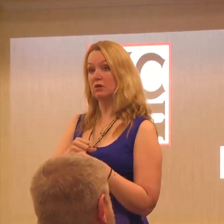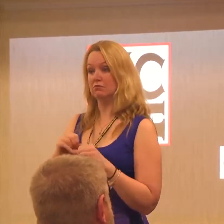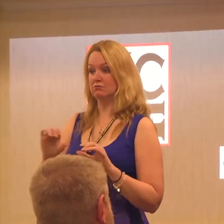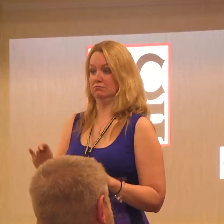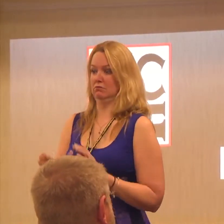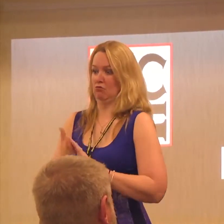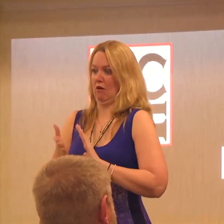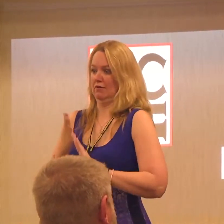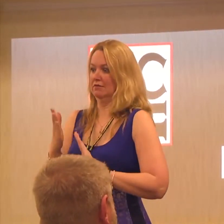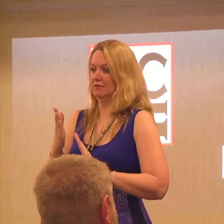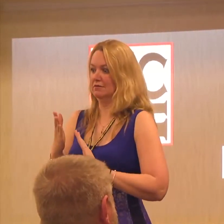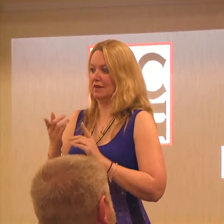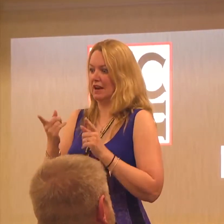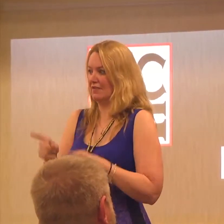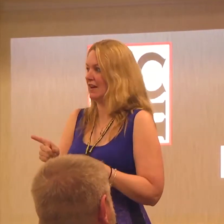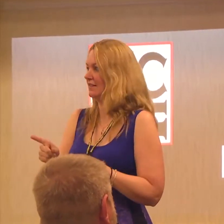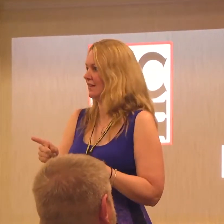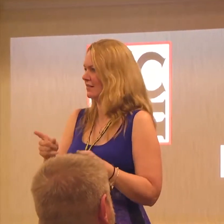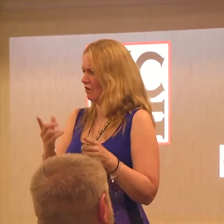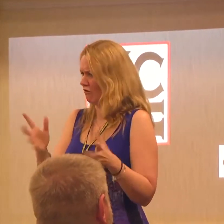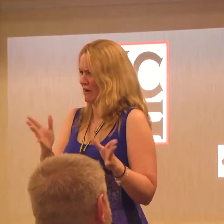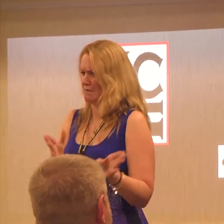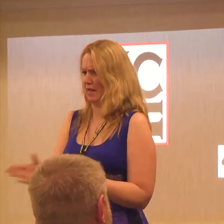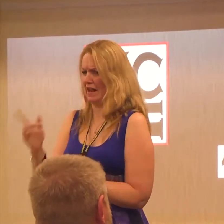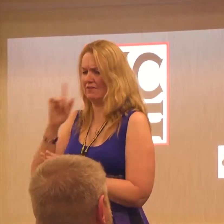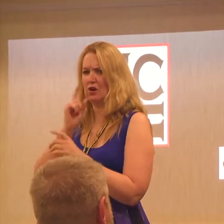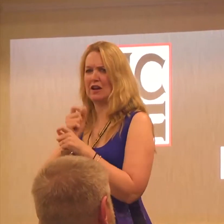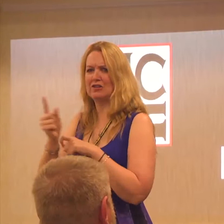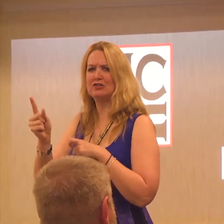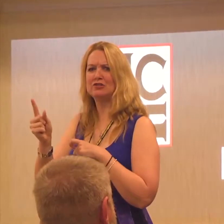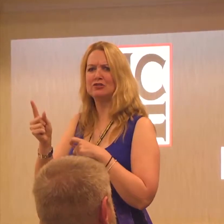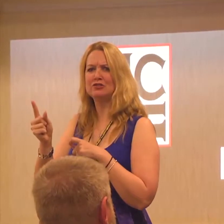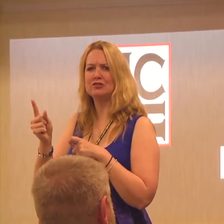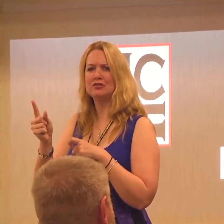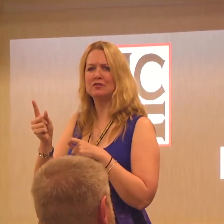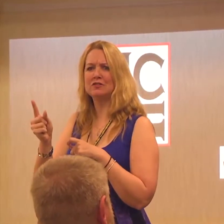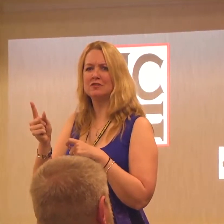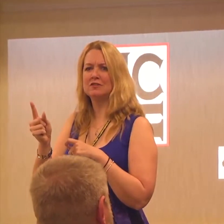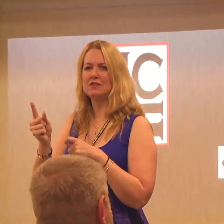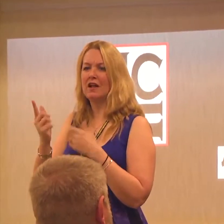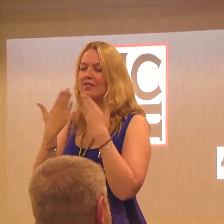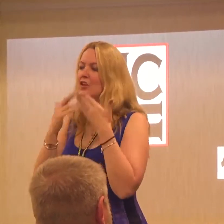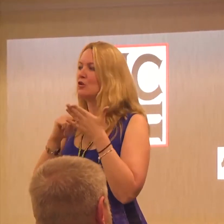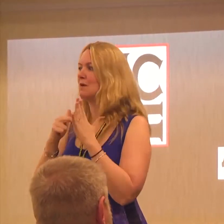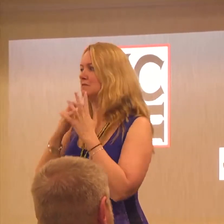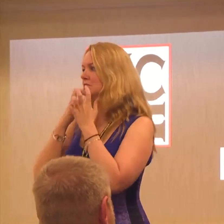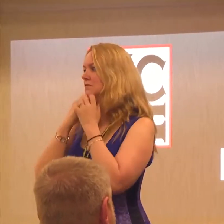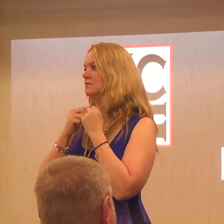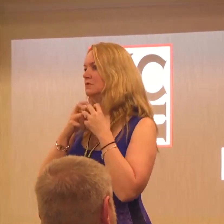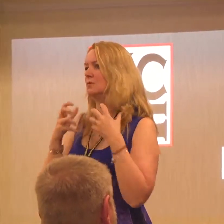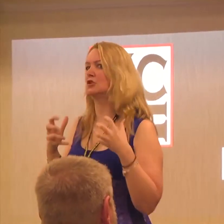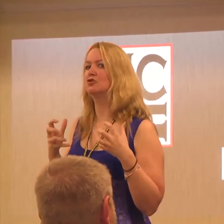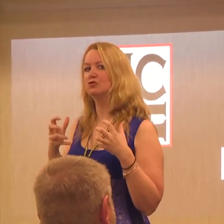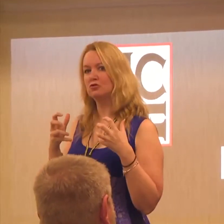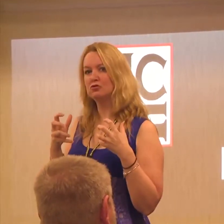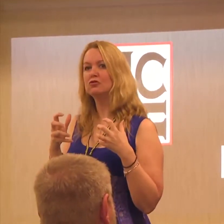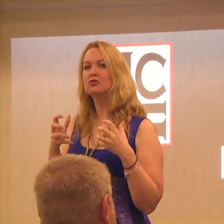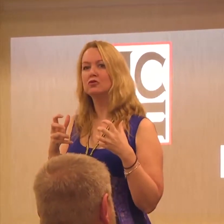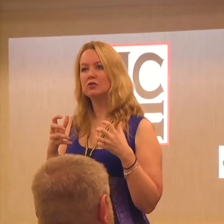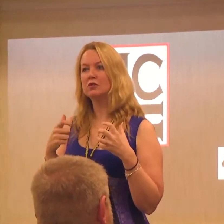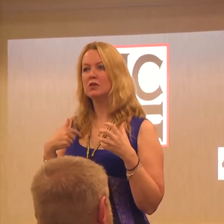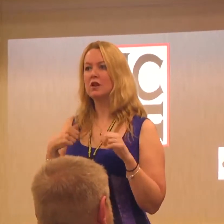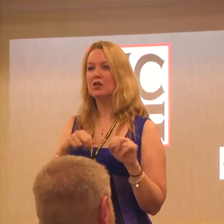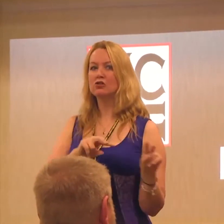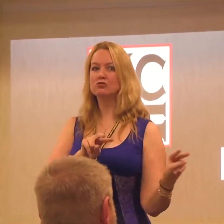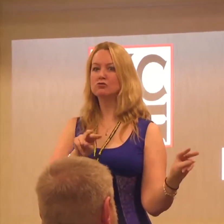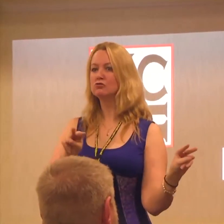already planning for next year. So a little thank you goes a long way. So I look